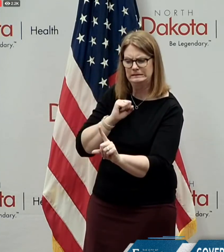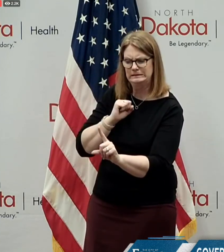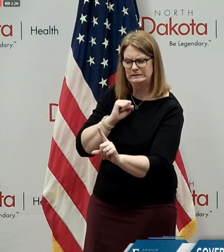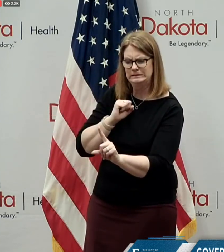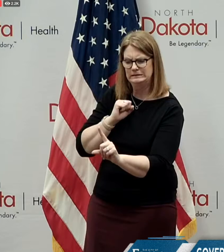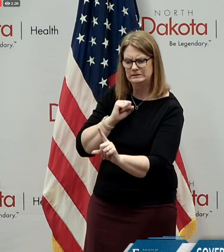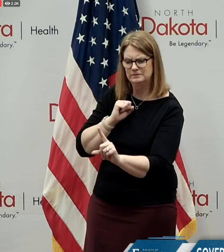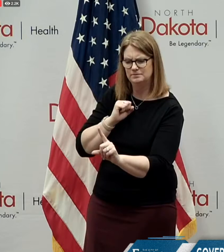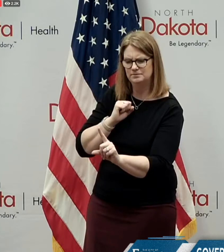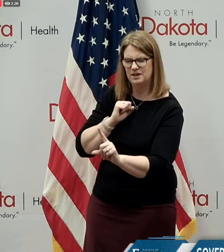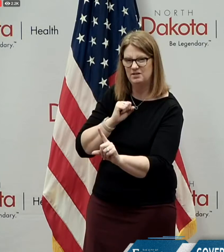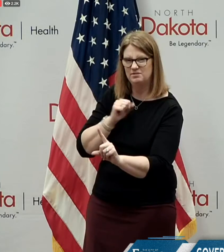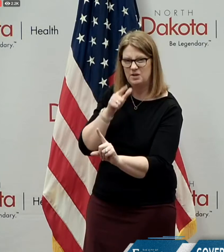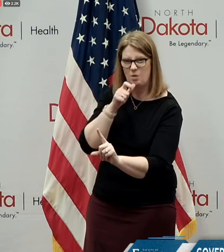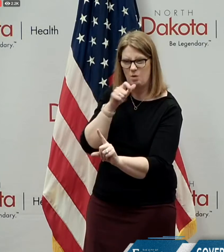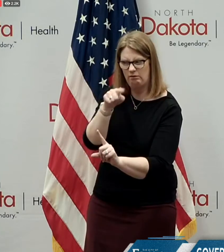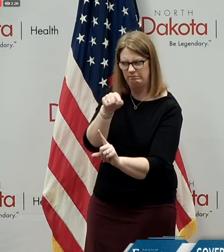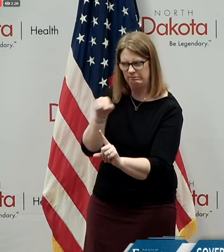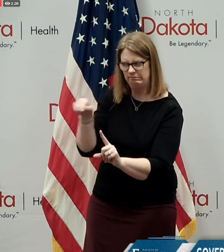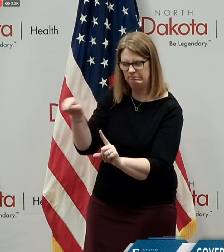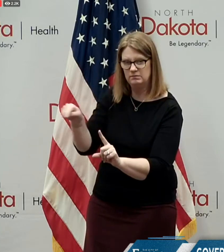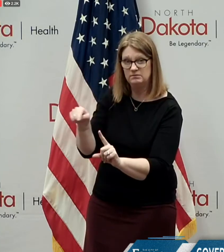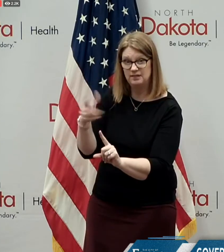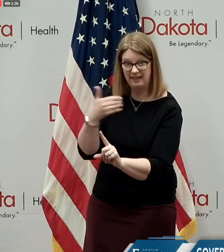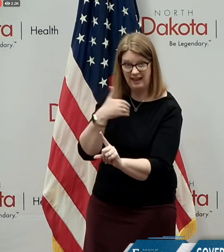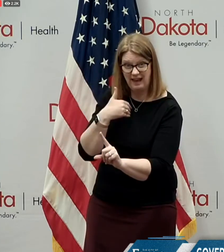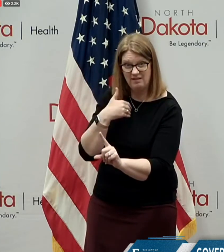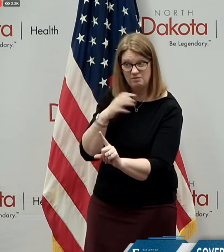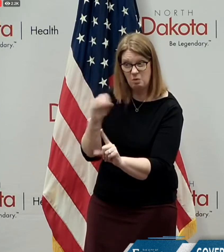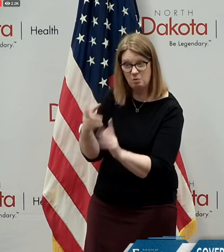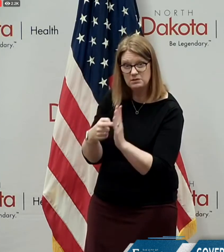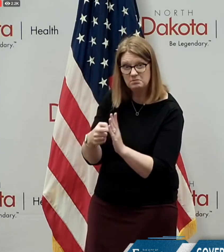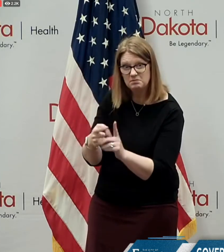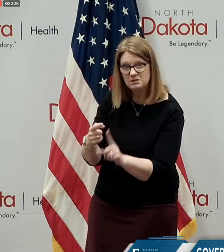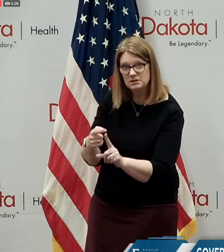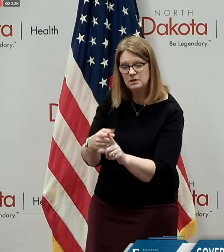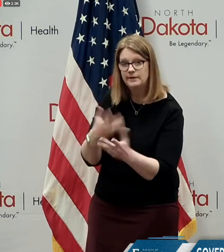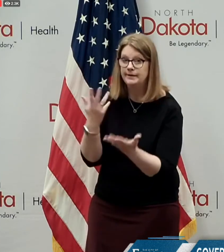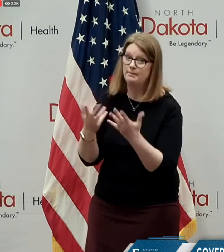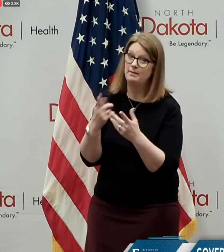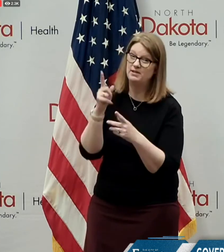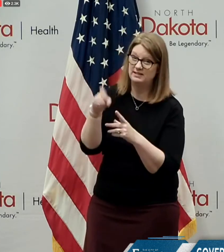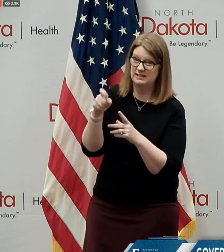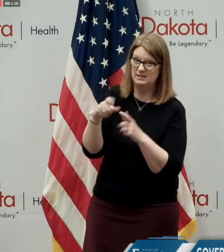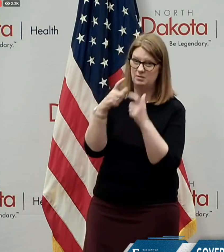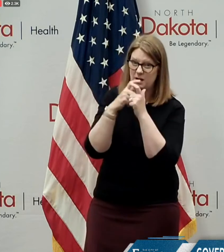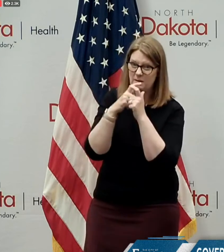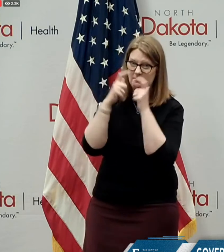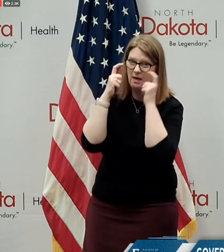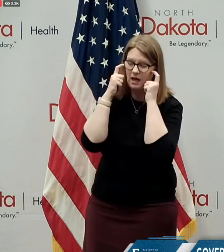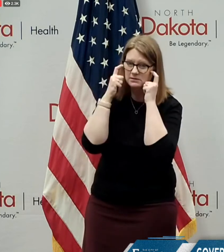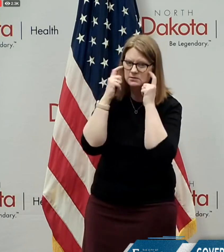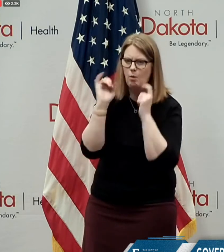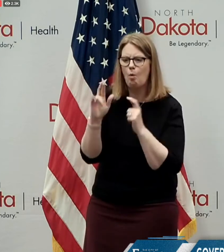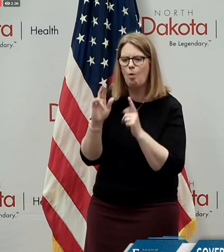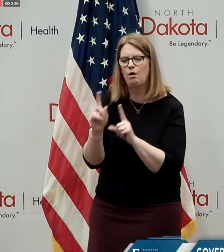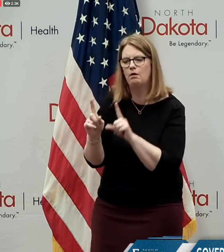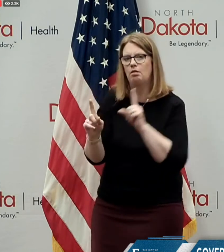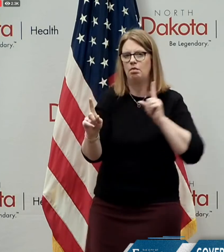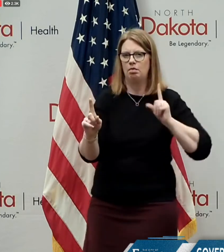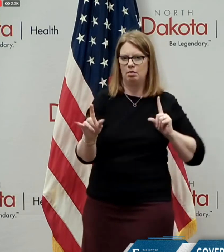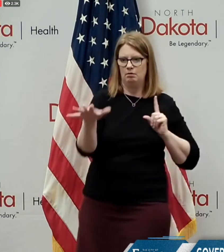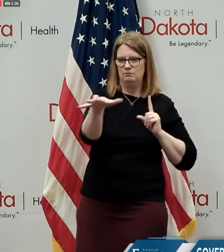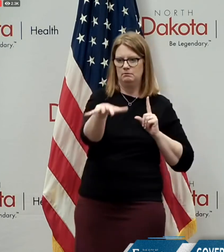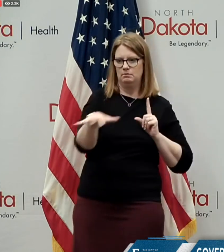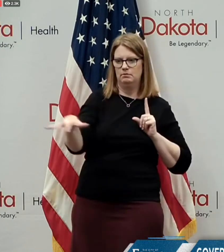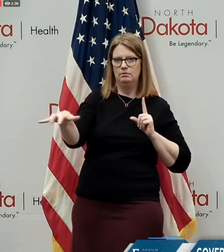loved ones who are vulnerable, or wear the precautions of wearing a mask when you're there, or choosing to have your voice heard